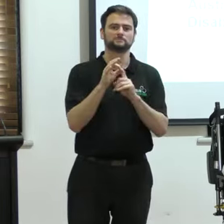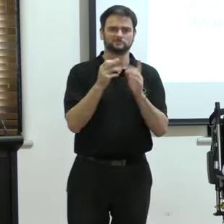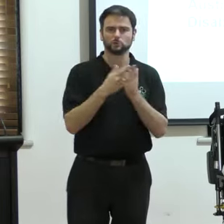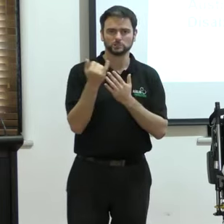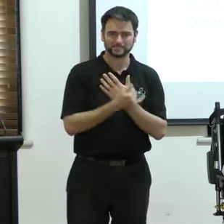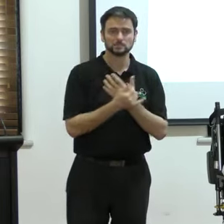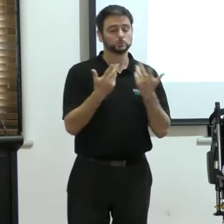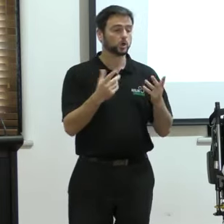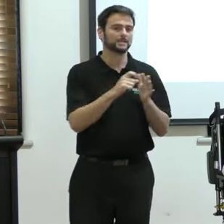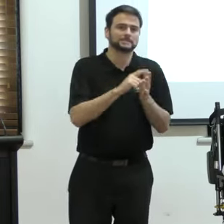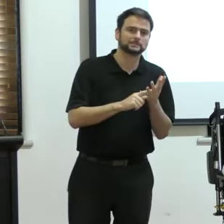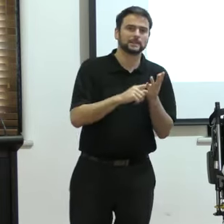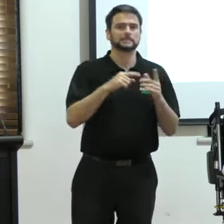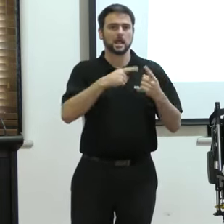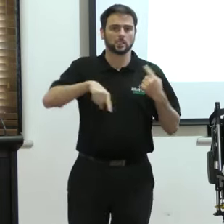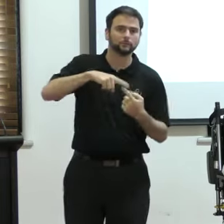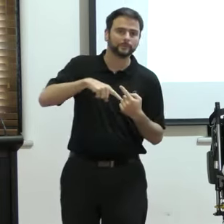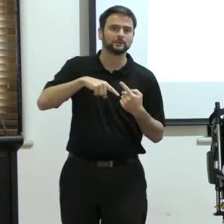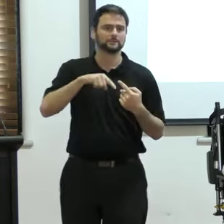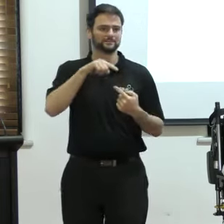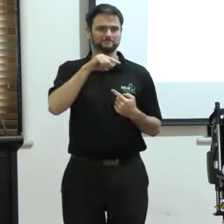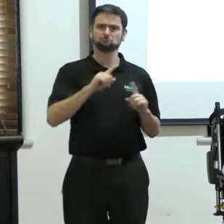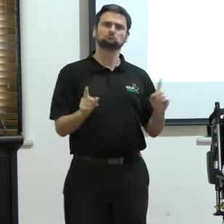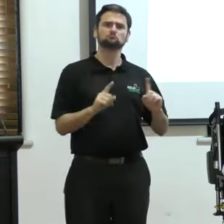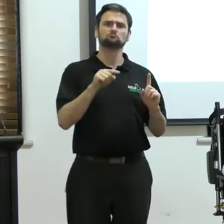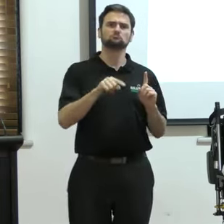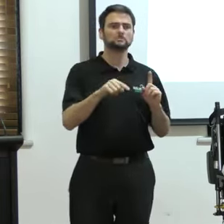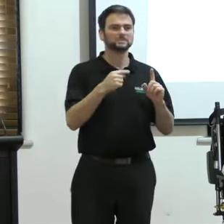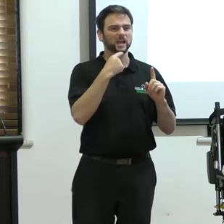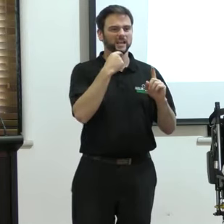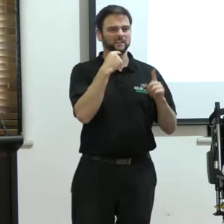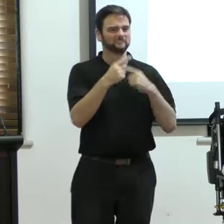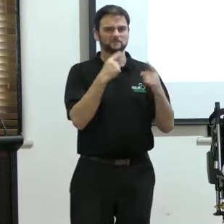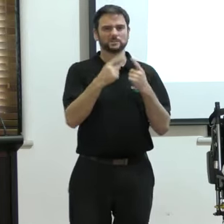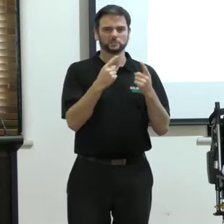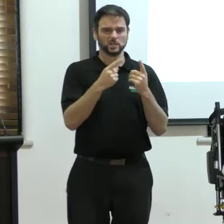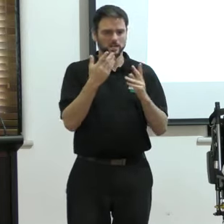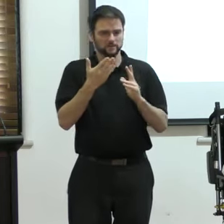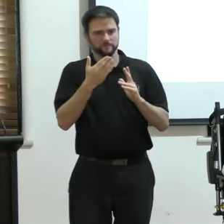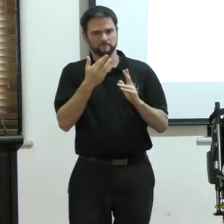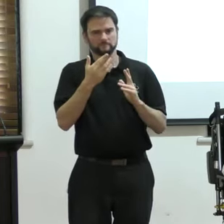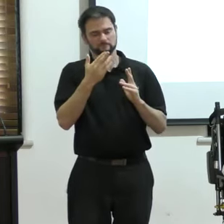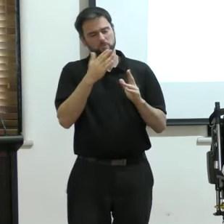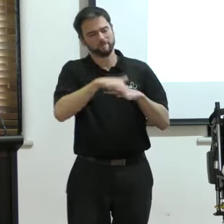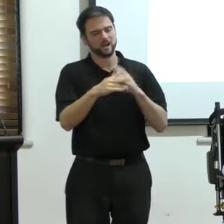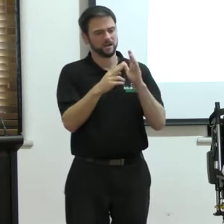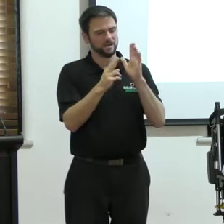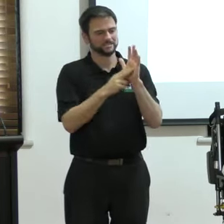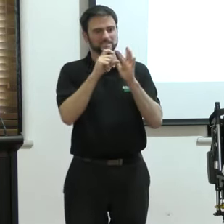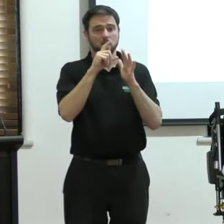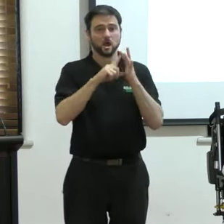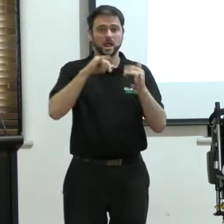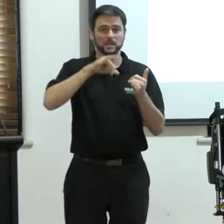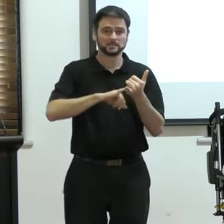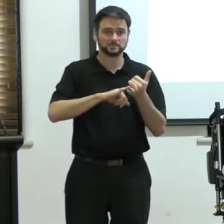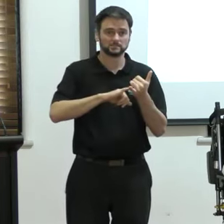Disability Loop is a way of getting information about the NDIS to more people in a variety of